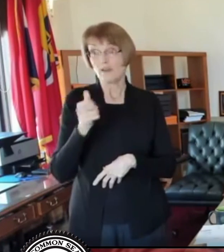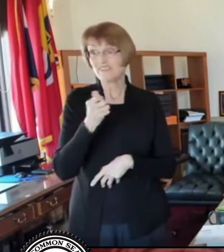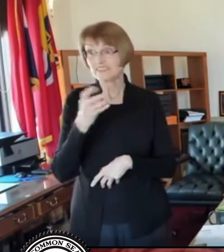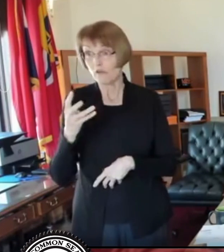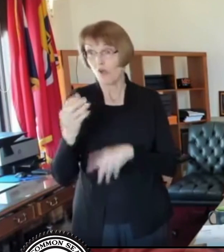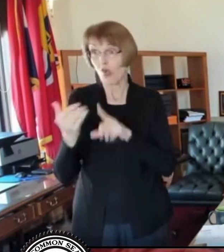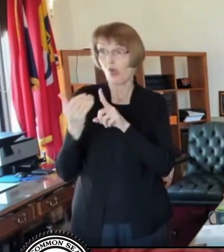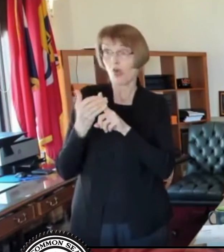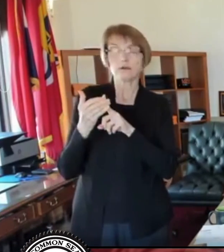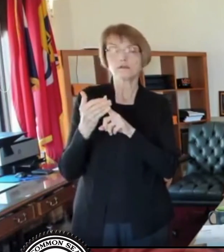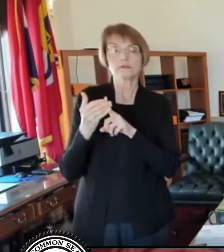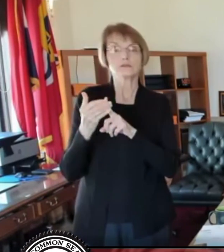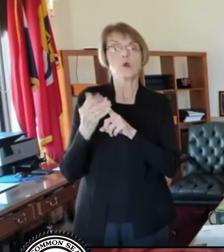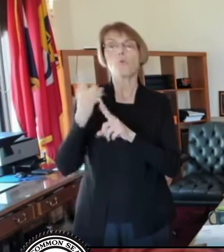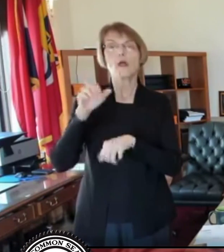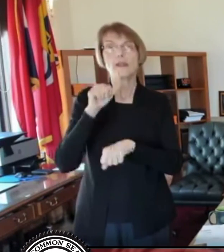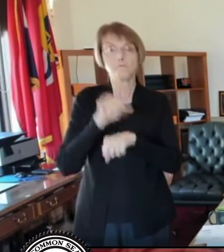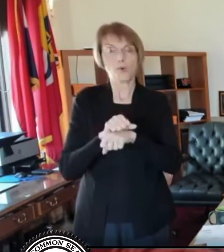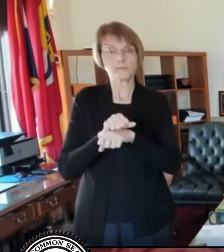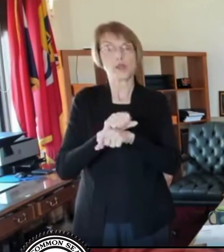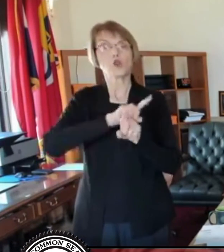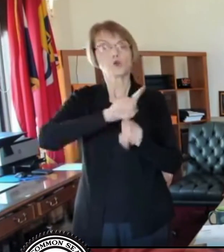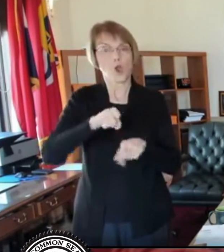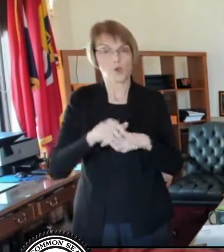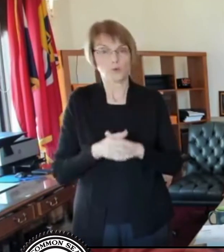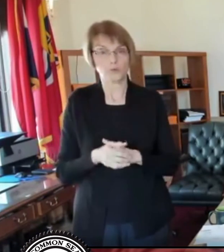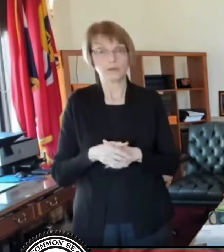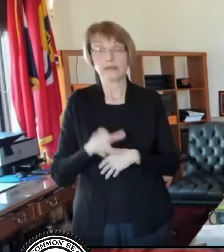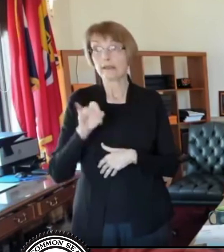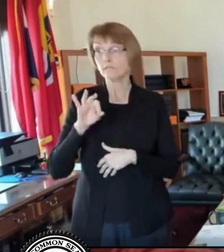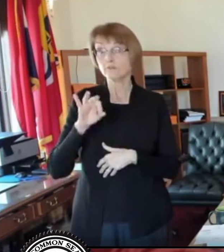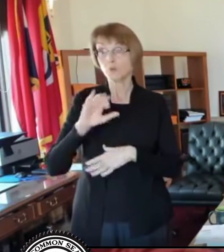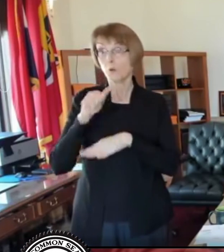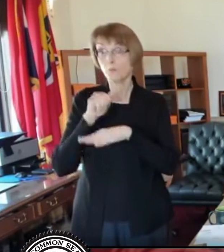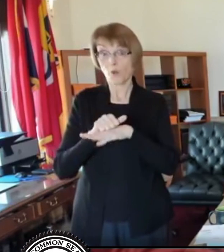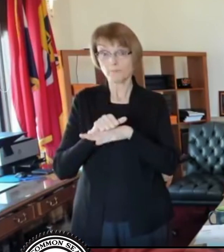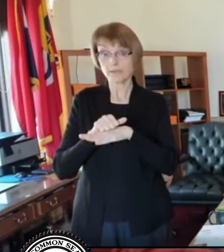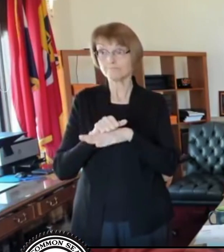appointment. Because if you make an appointment and then you're a no-show,